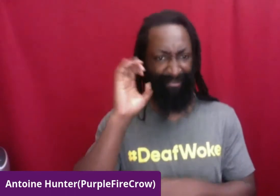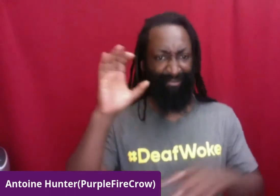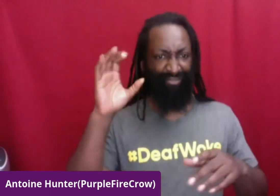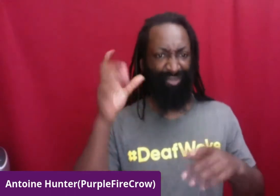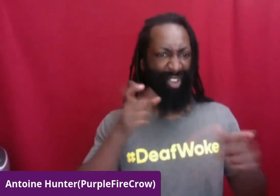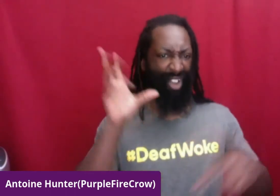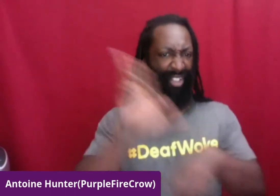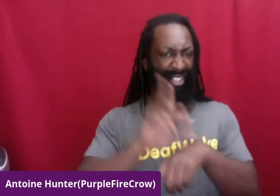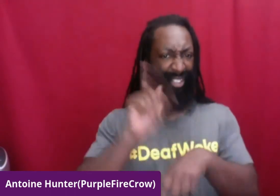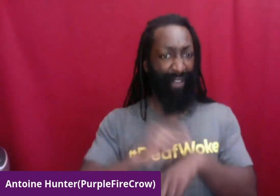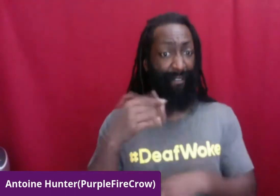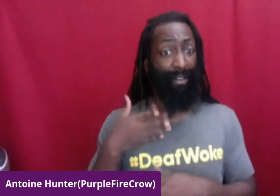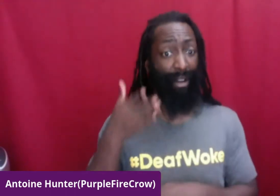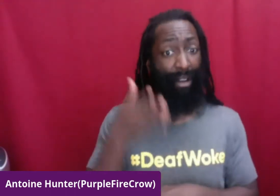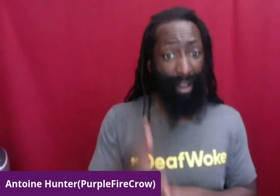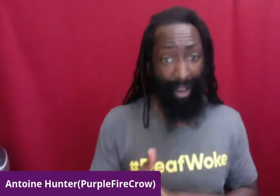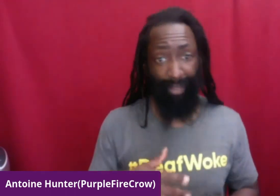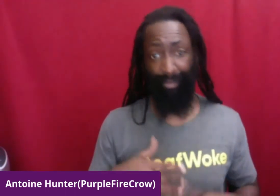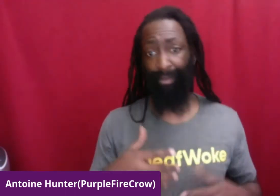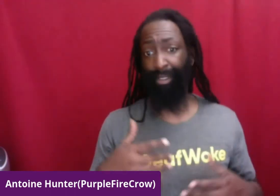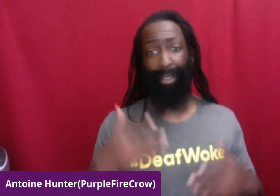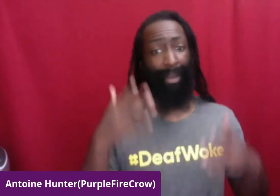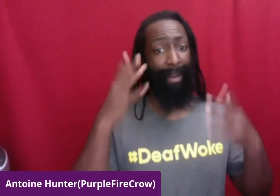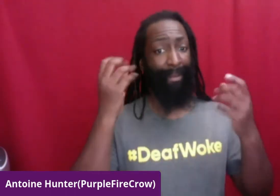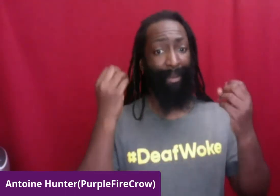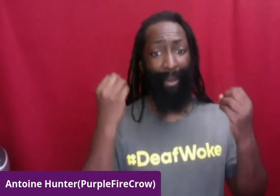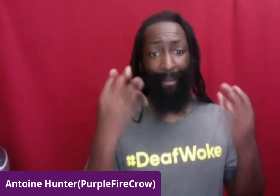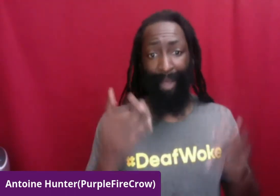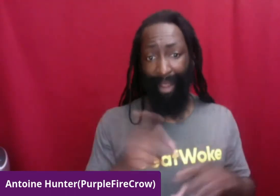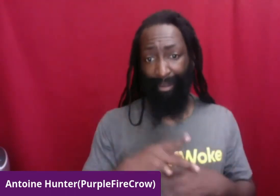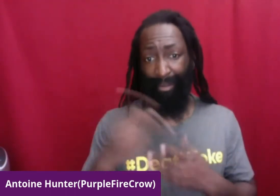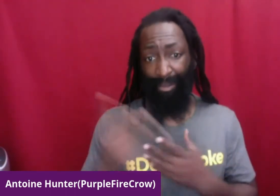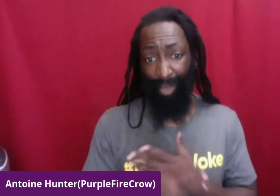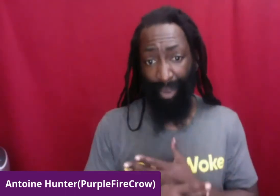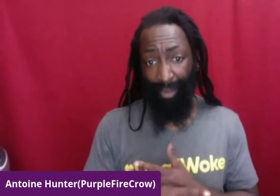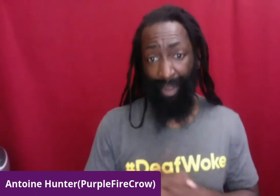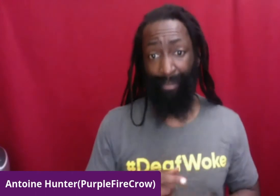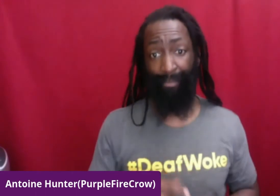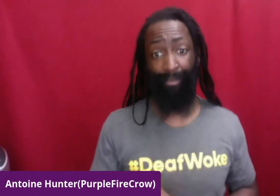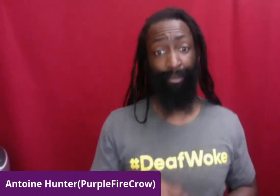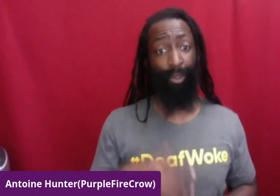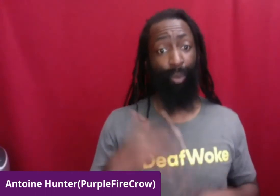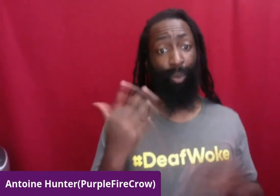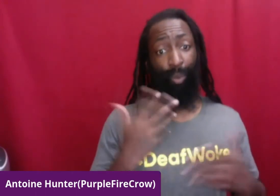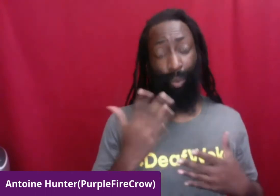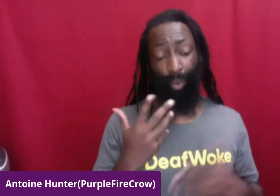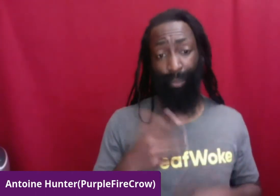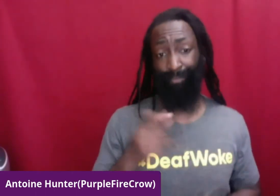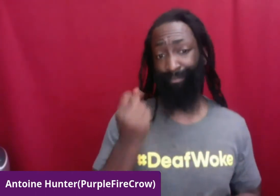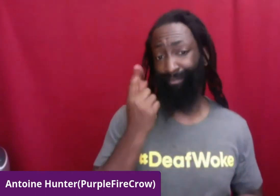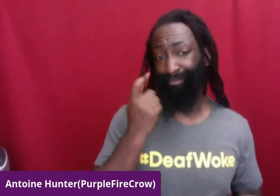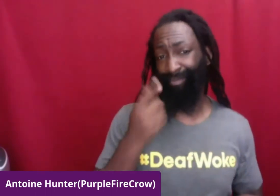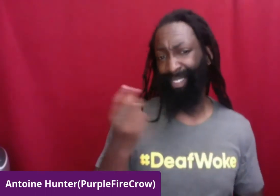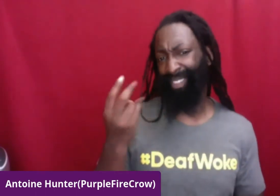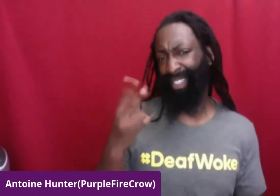consulting and productive services. She's recently held the position of a professional lecturer at American University of Graduates of Arts.